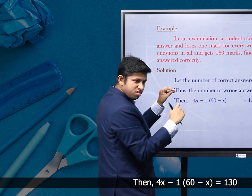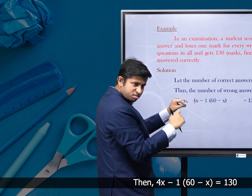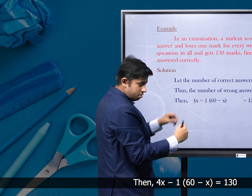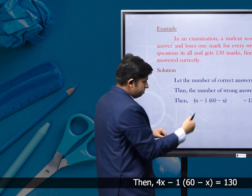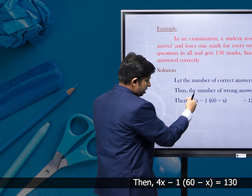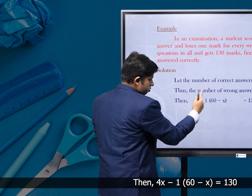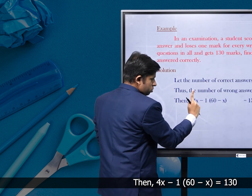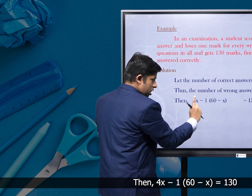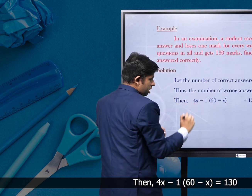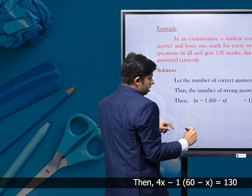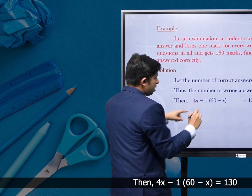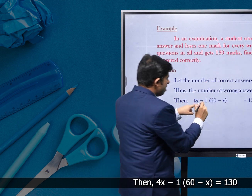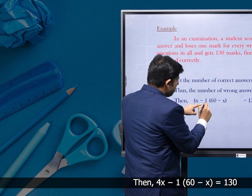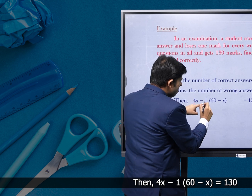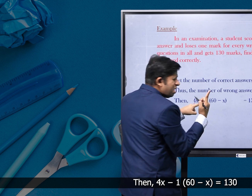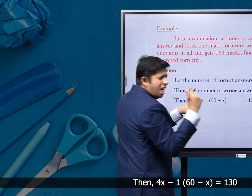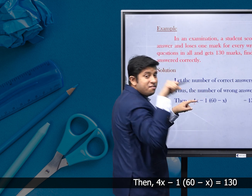60 minus x is equals to 130.